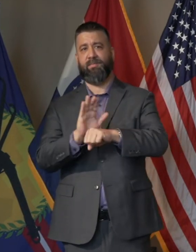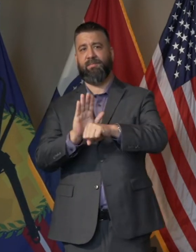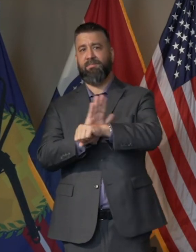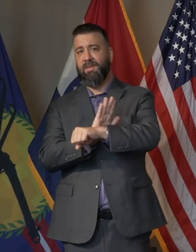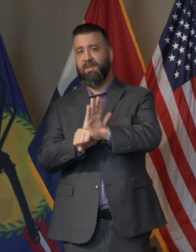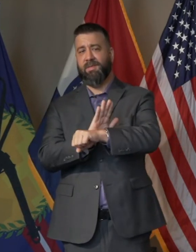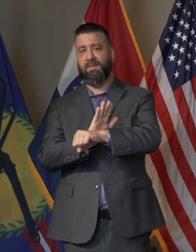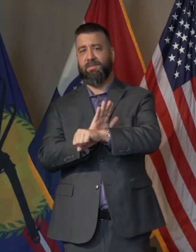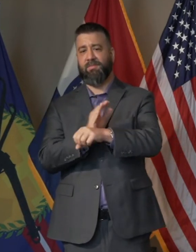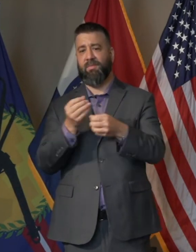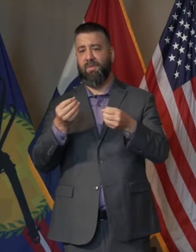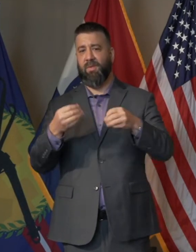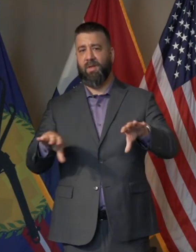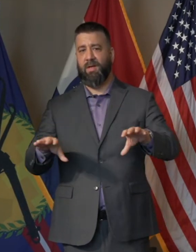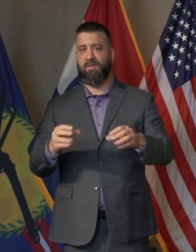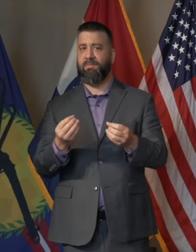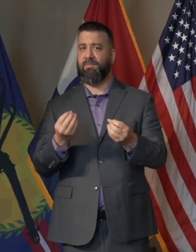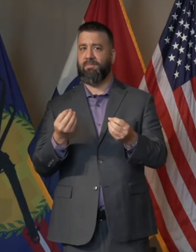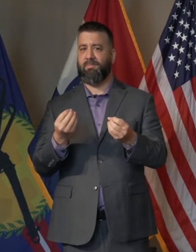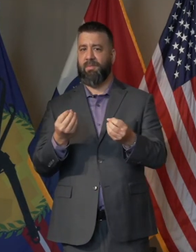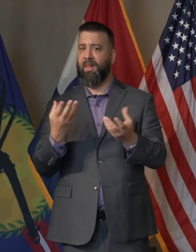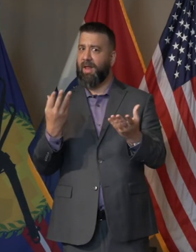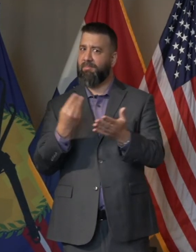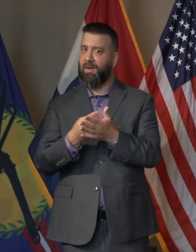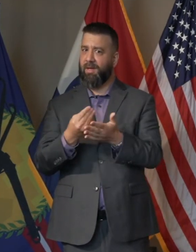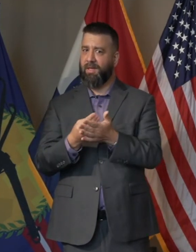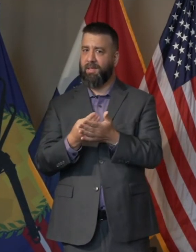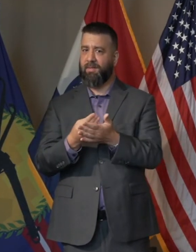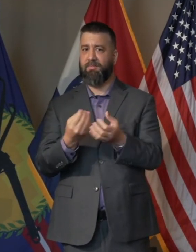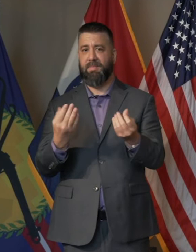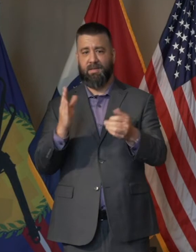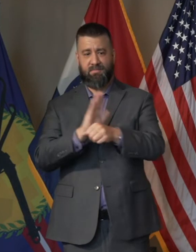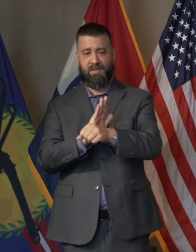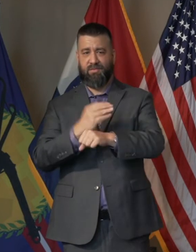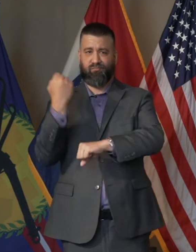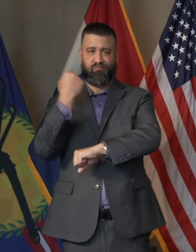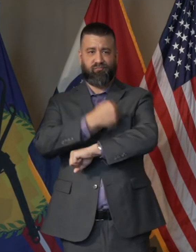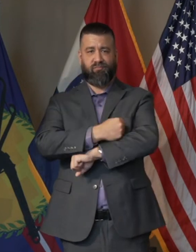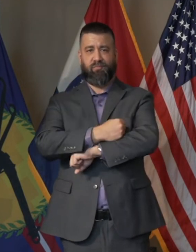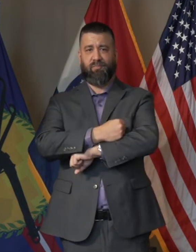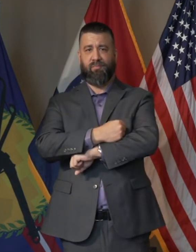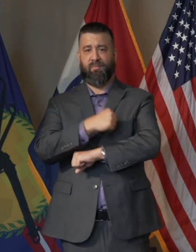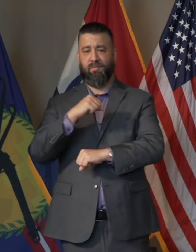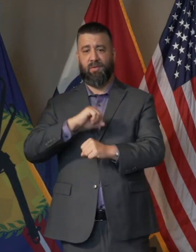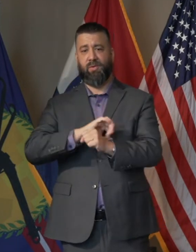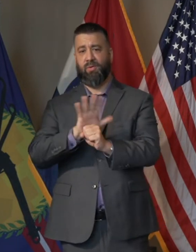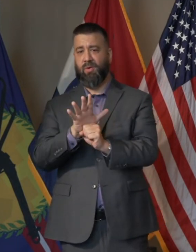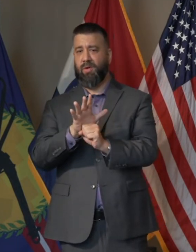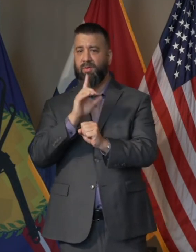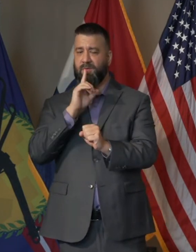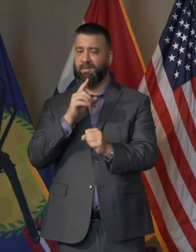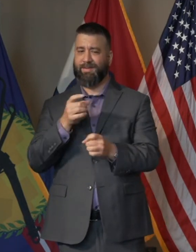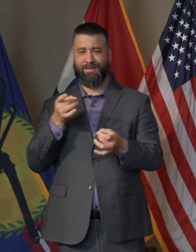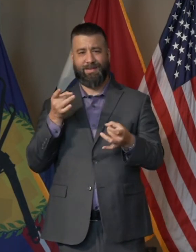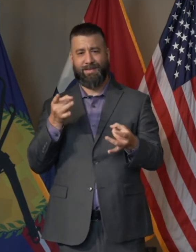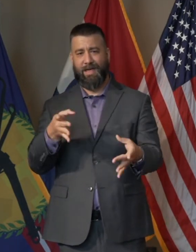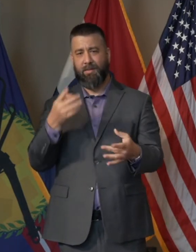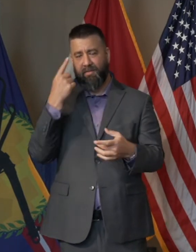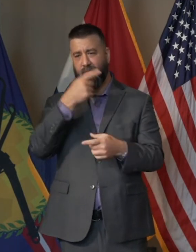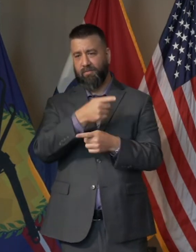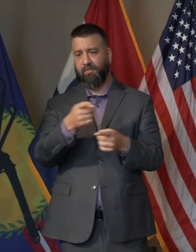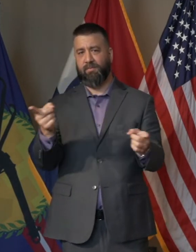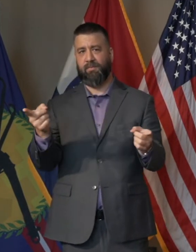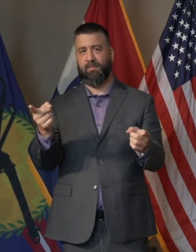Businesses have lost significant amounts of revenue. Some have been forced to close. And this pandemic has been a terrible tragedy for our